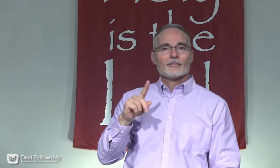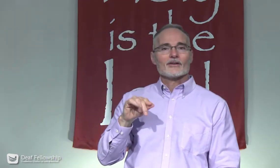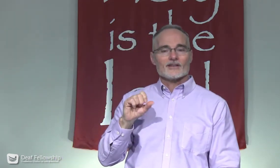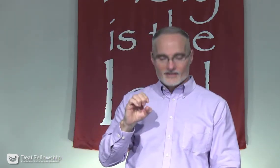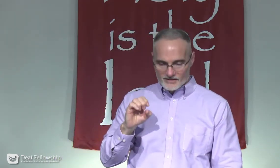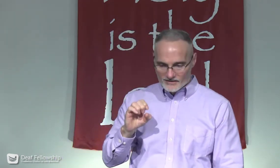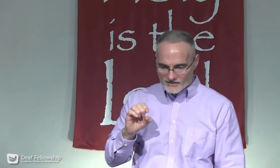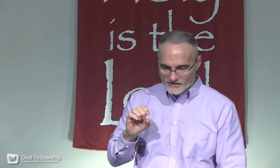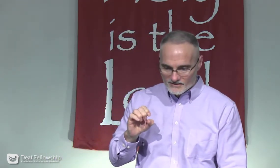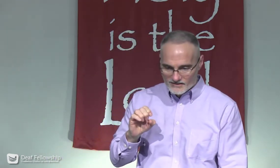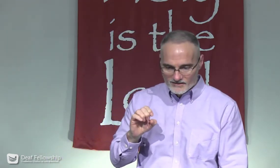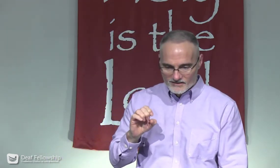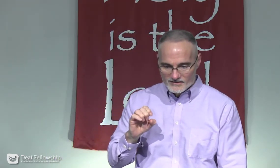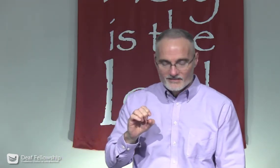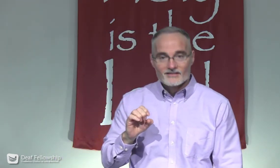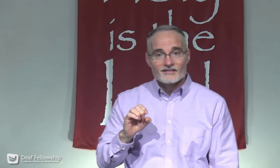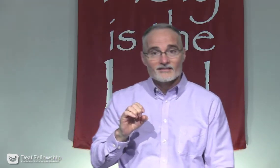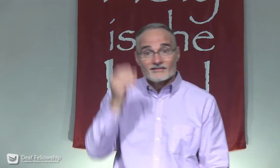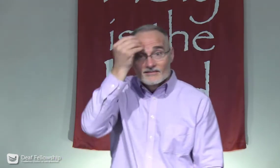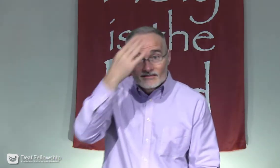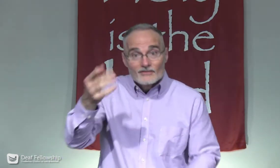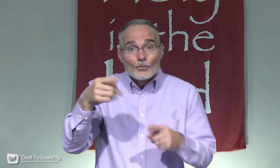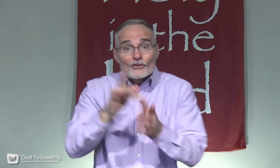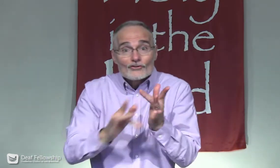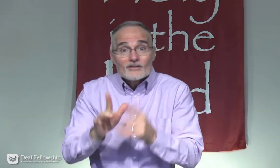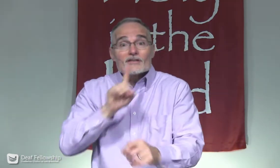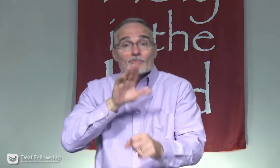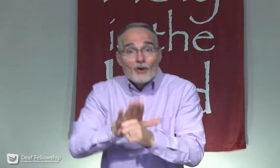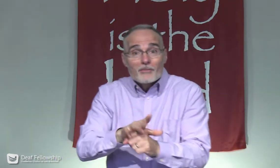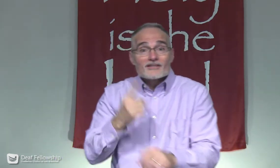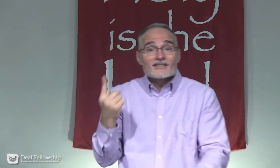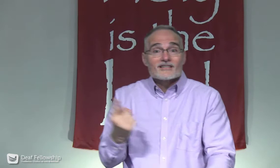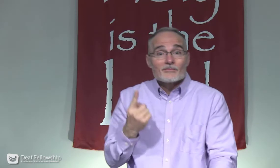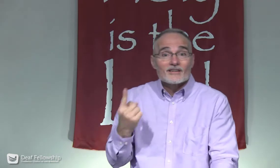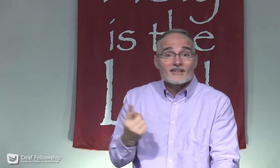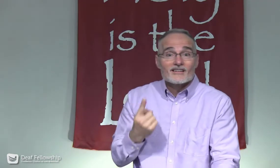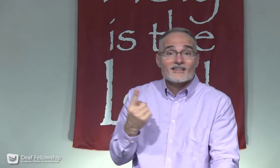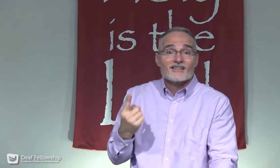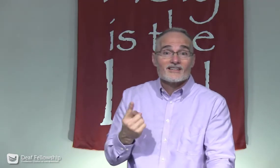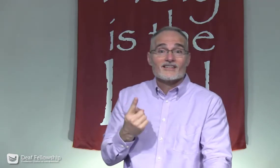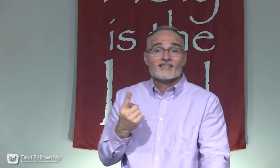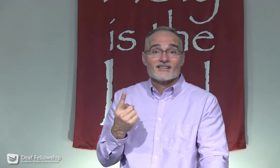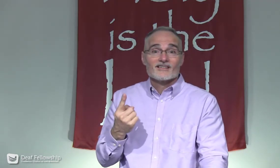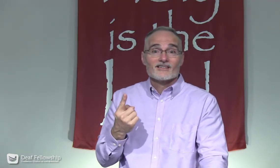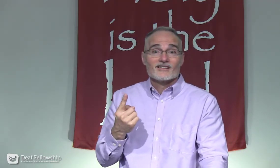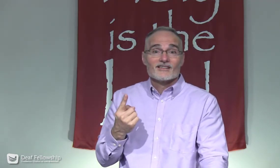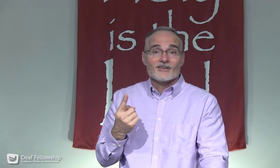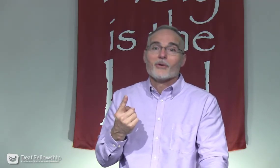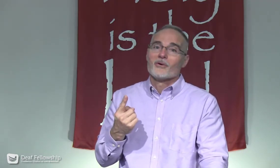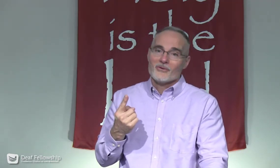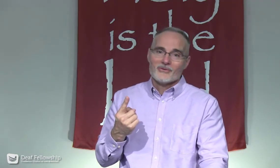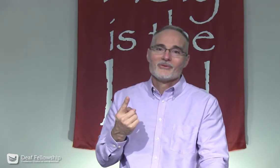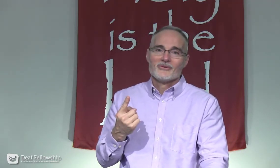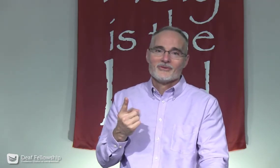You today, you will join me in paradise. And when Jesus promises something,